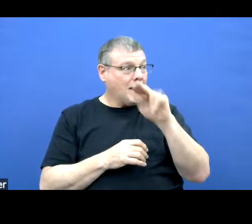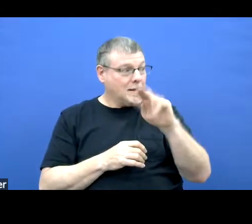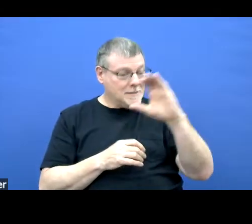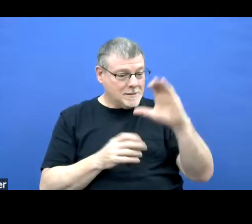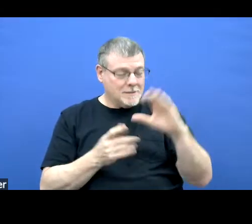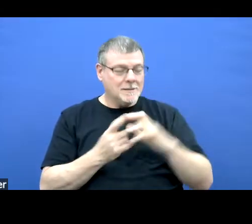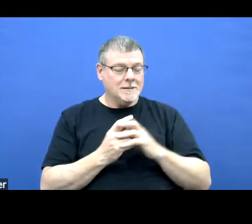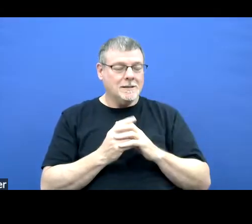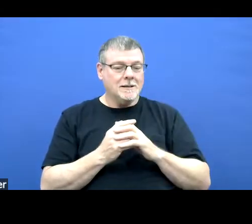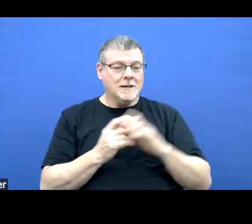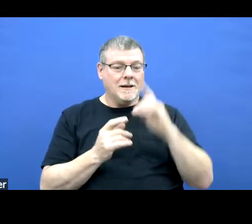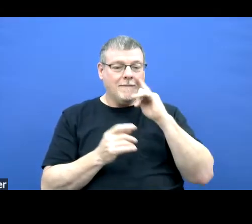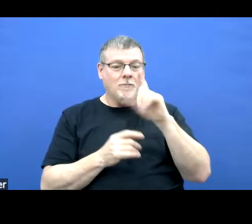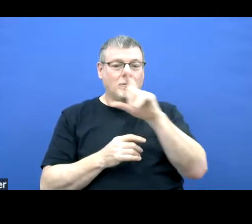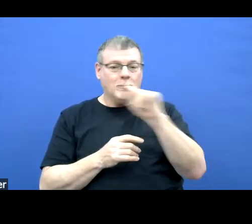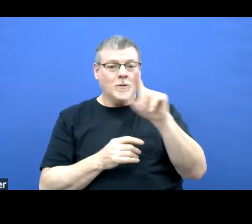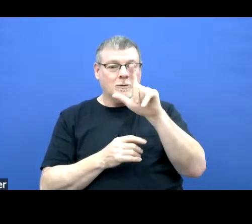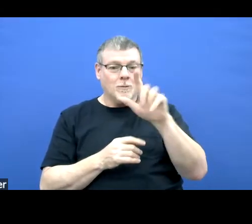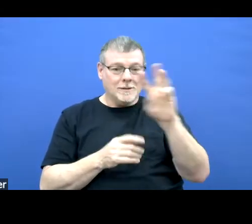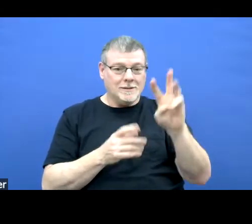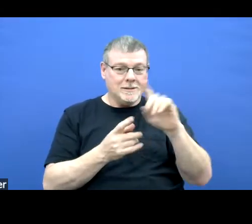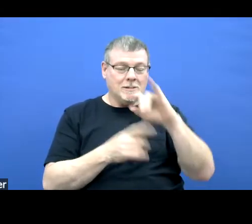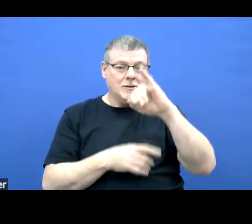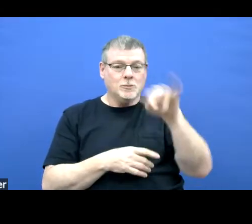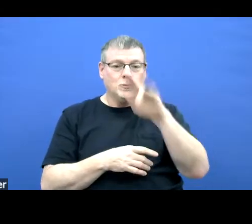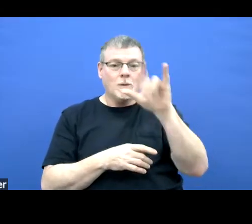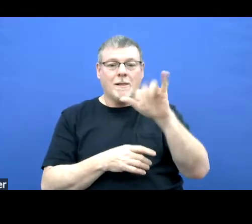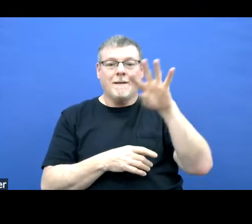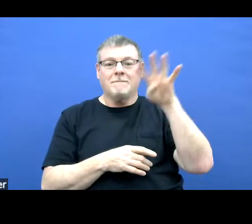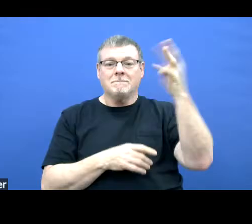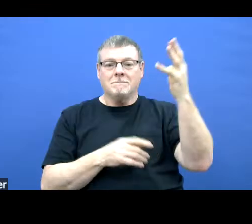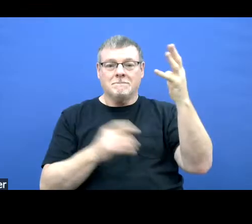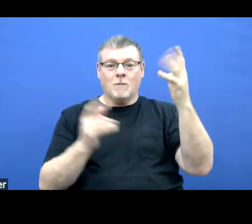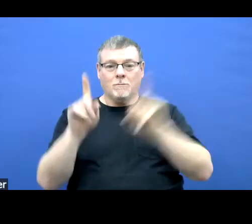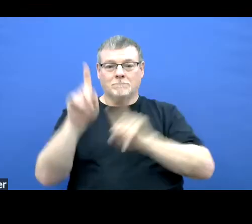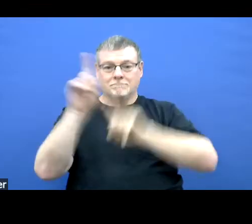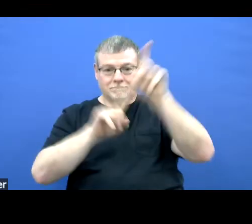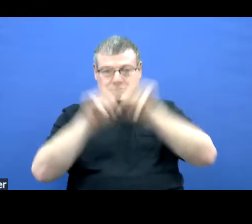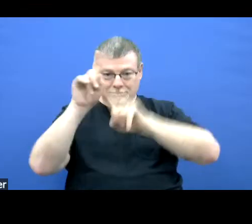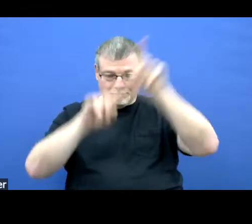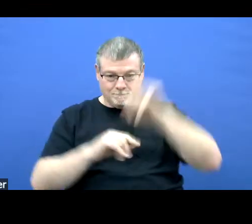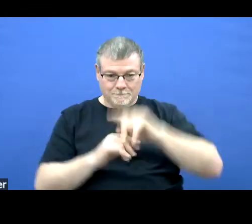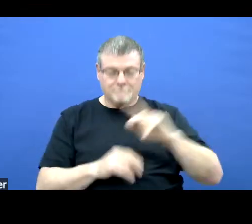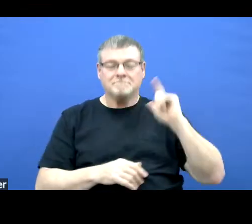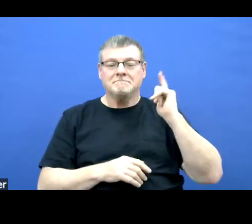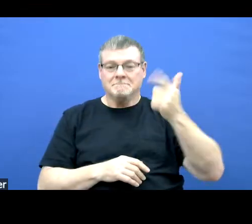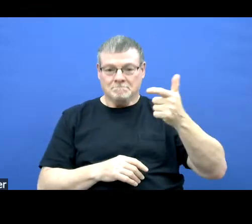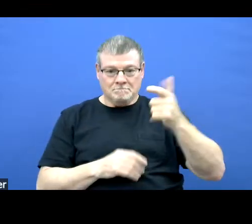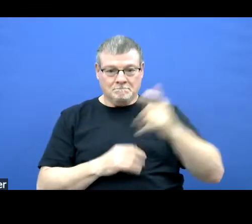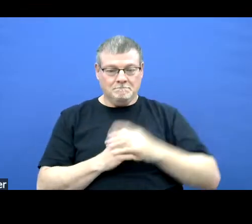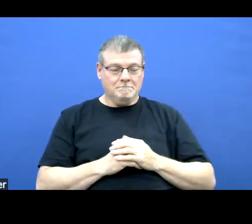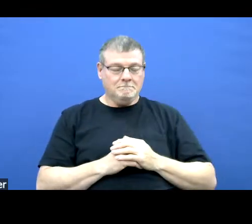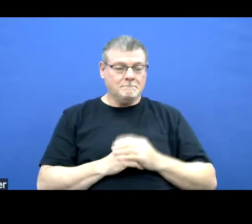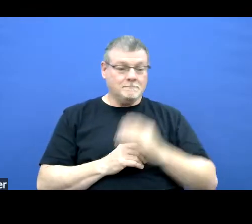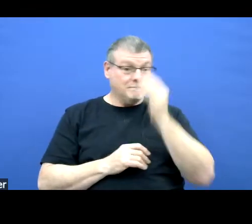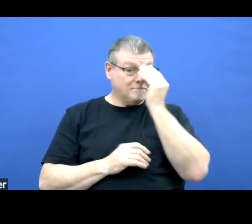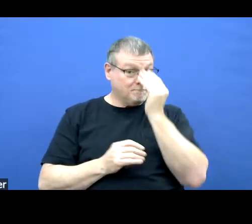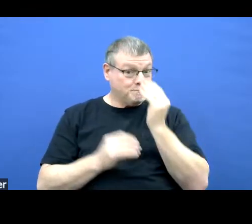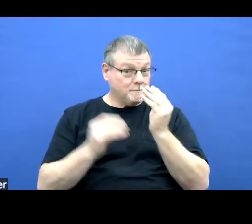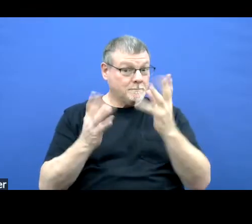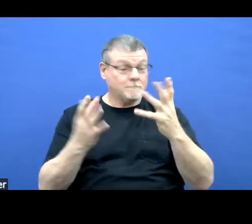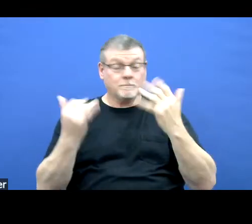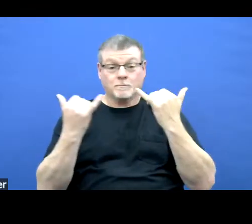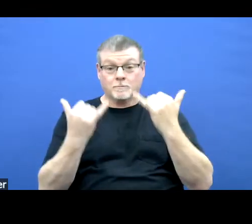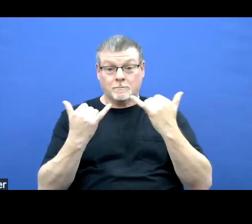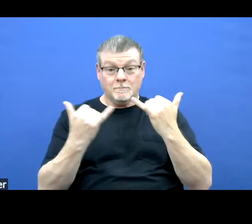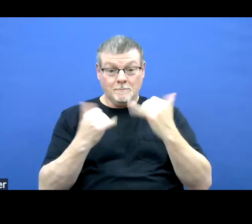Incorporated for the 2026 4th of July fireworks display. Second. So I'll note that this year,